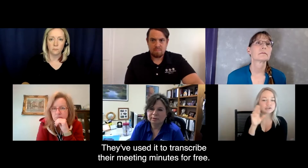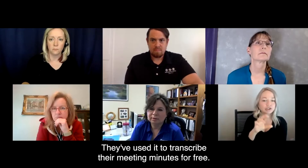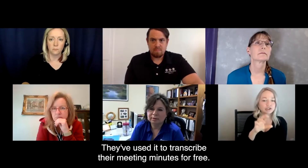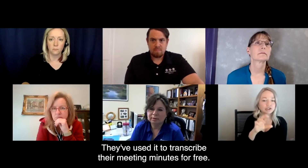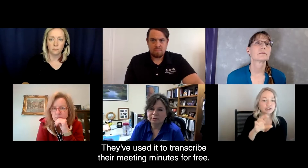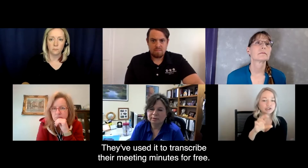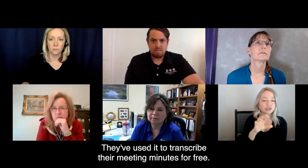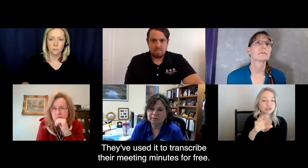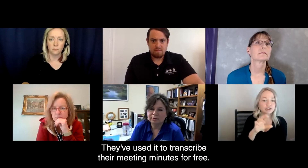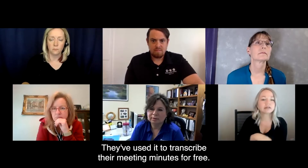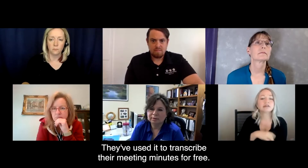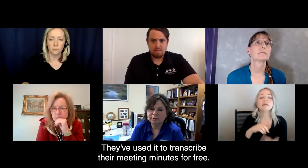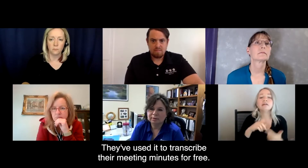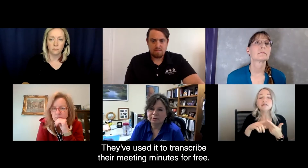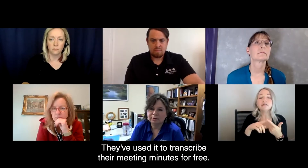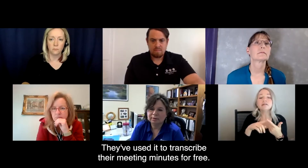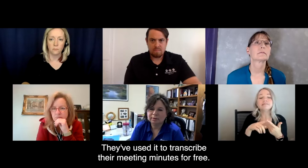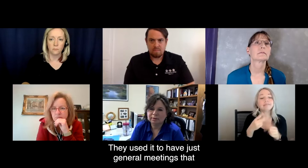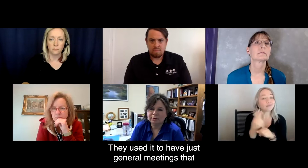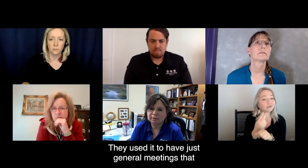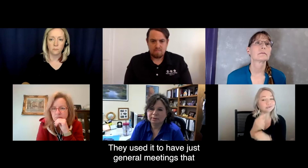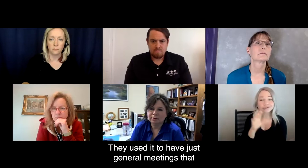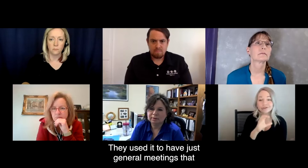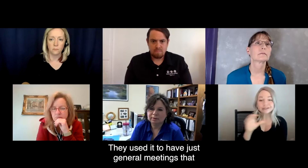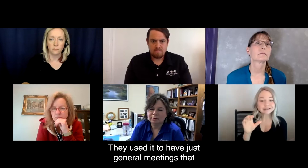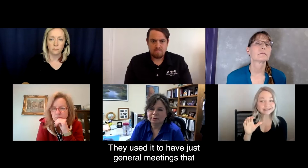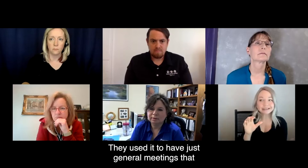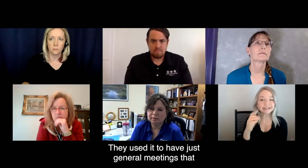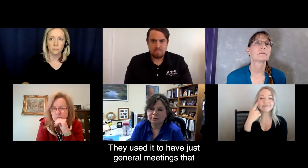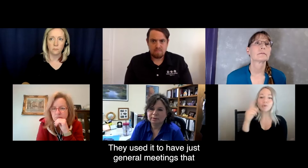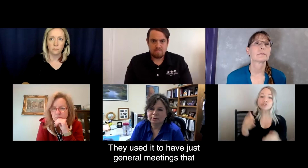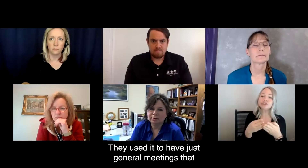They used it to transcribe their meeting minutes for free. They used it